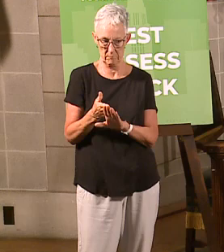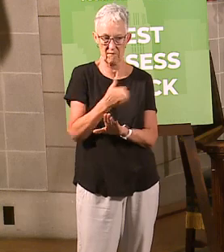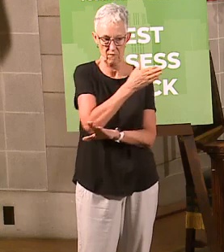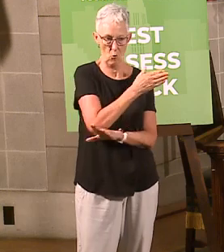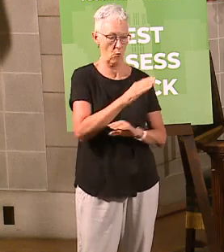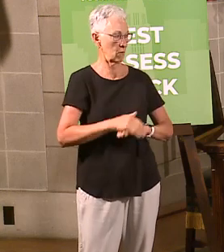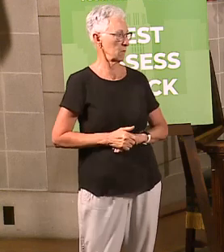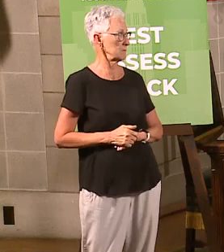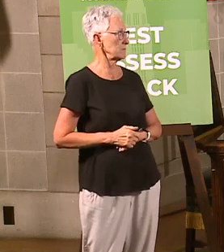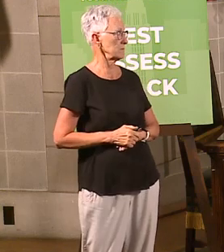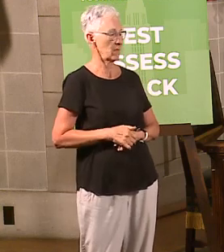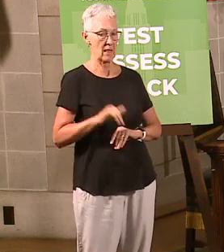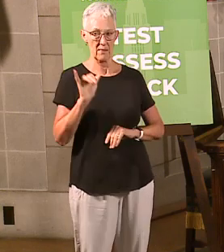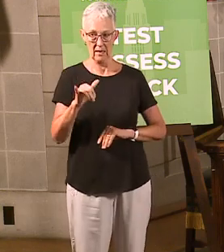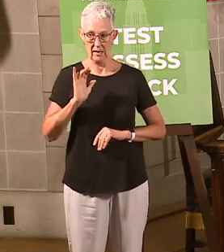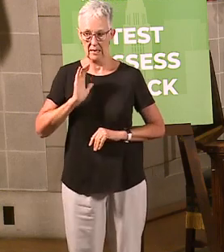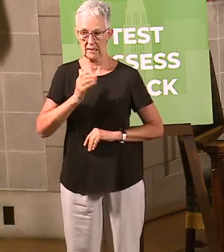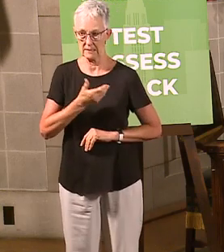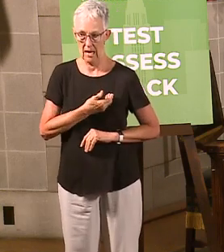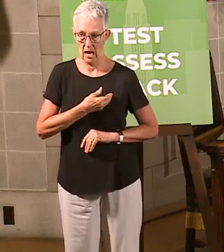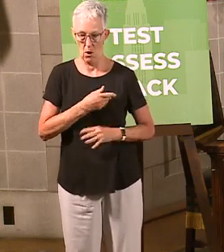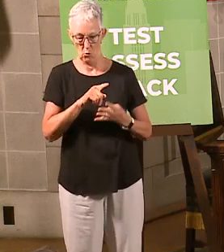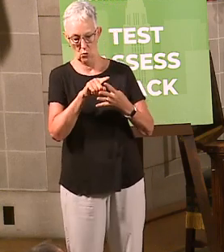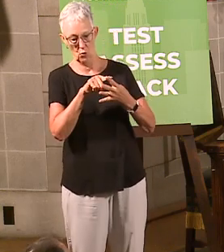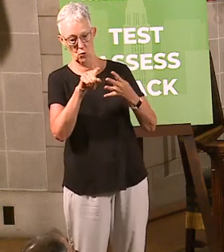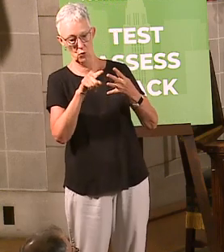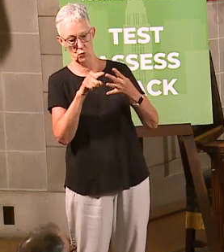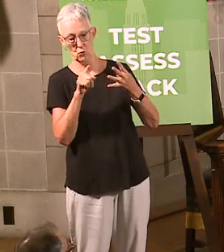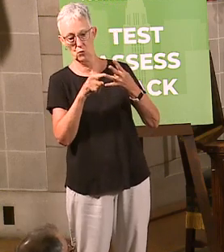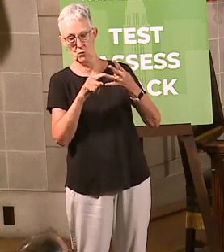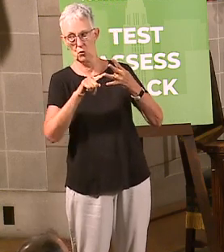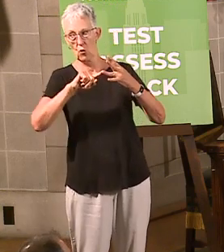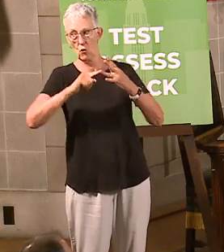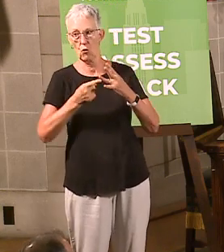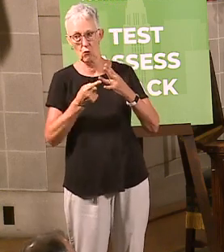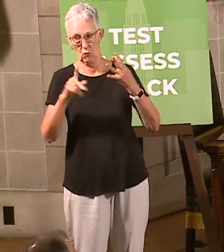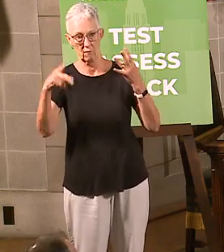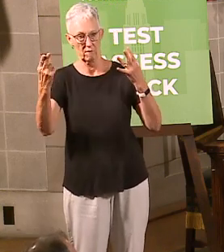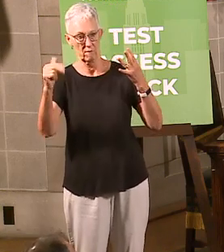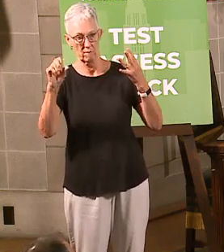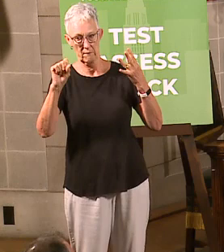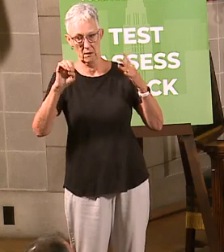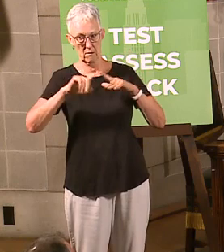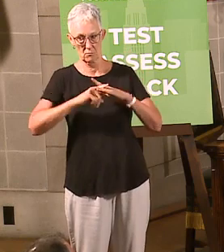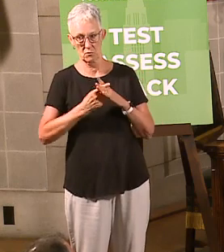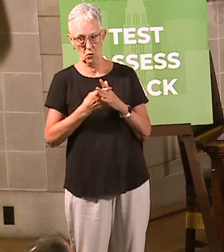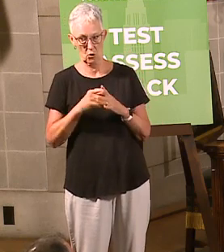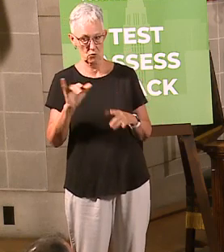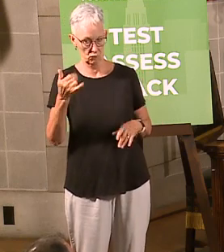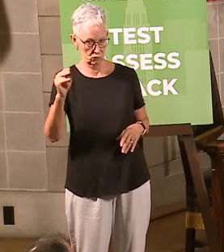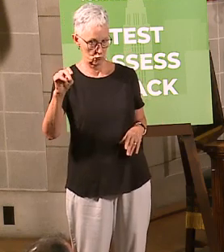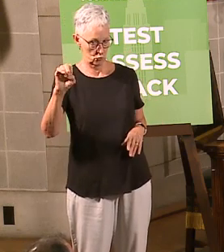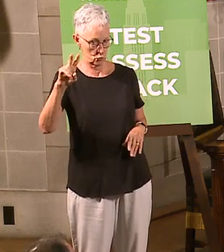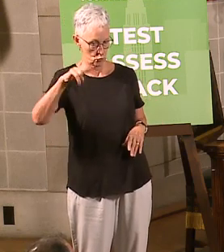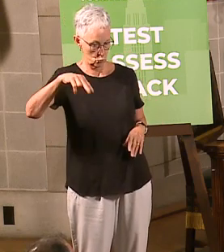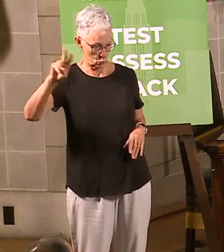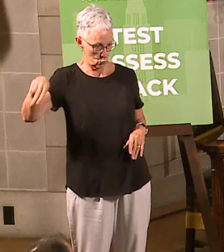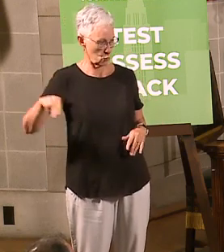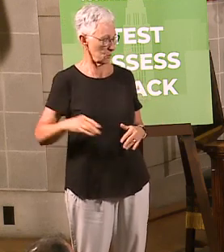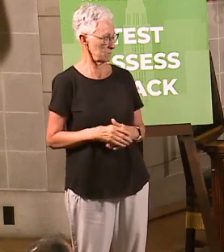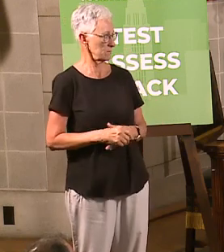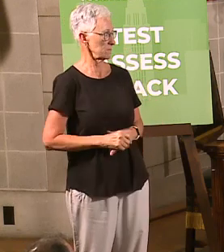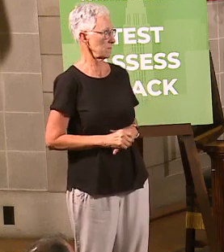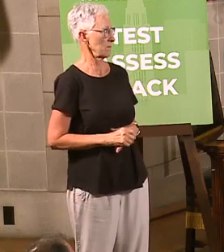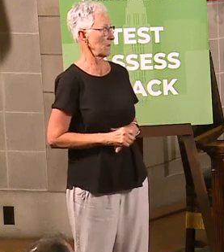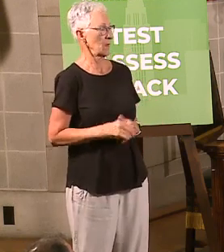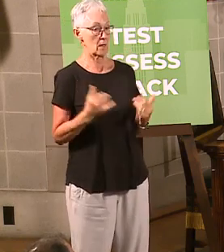our Phase 3, again, that we're announcing today, starting June 22nd. We are also announcing today's Phase